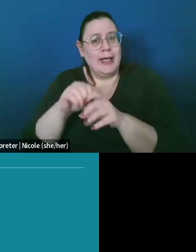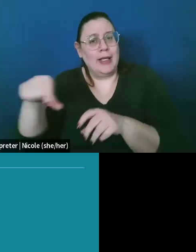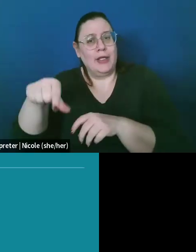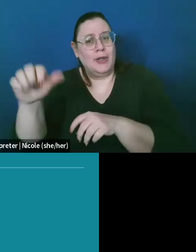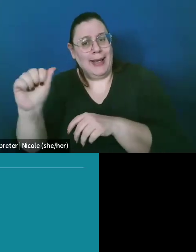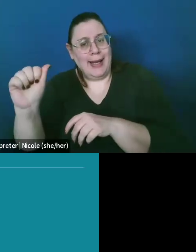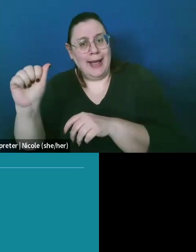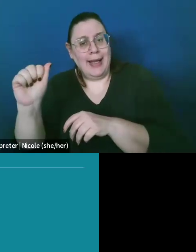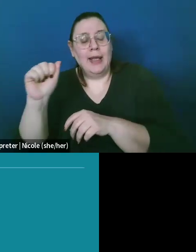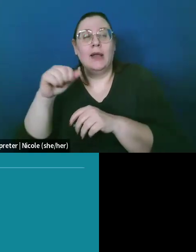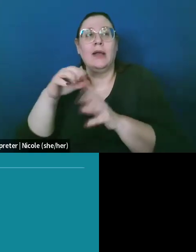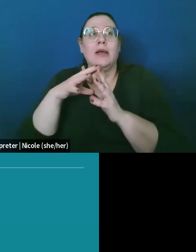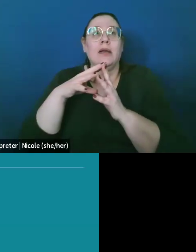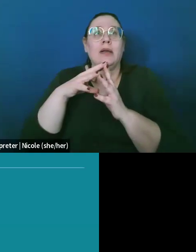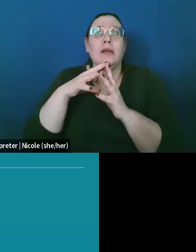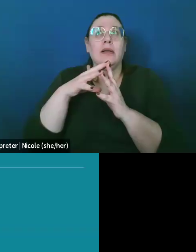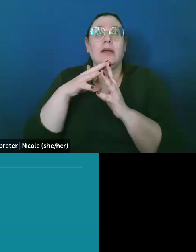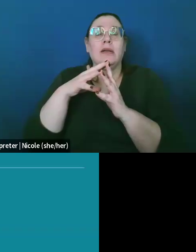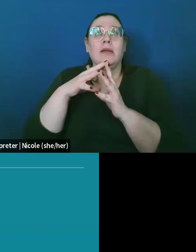Q&A. And